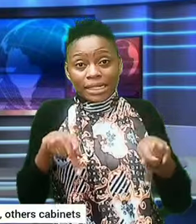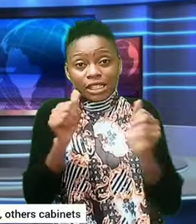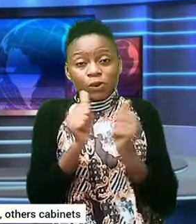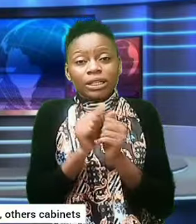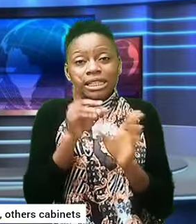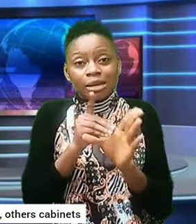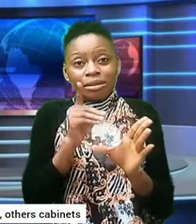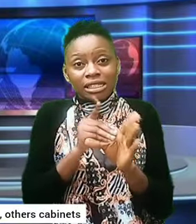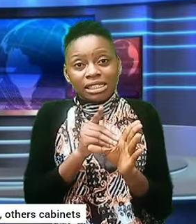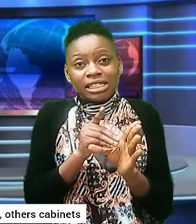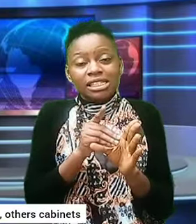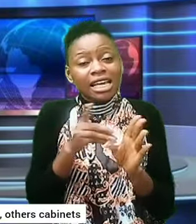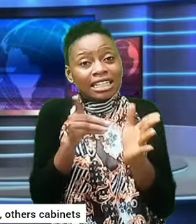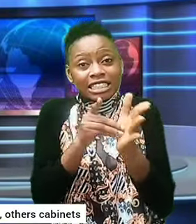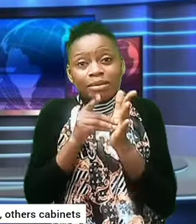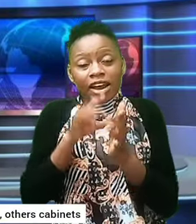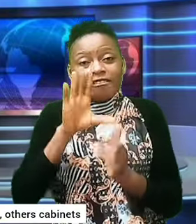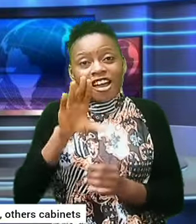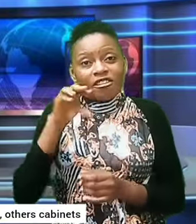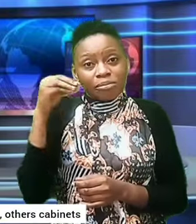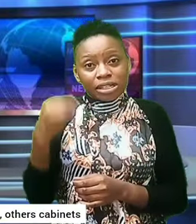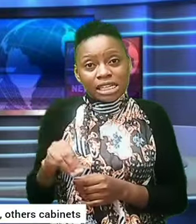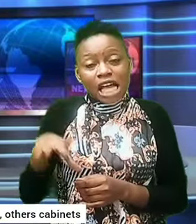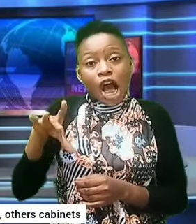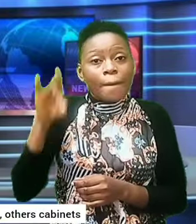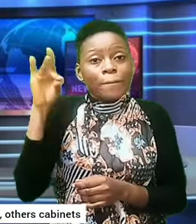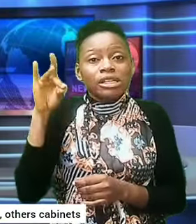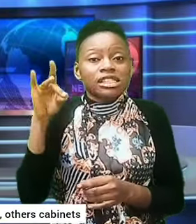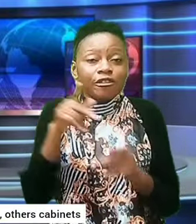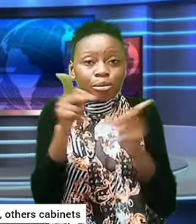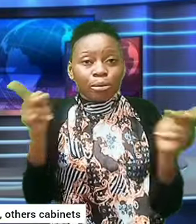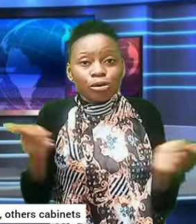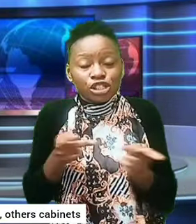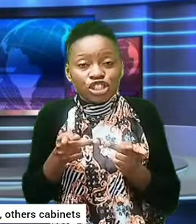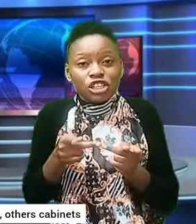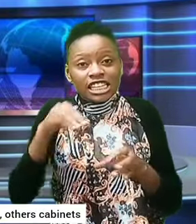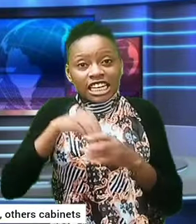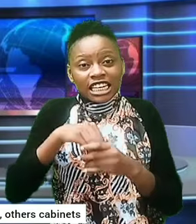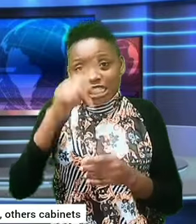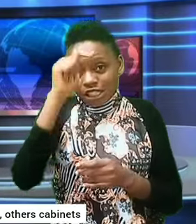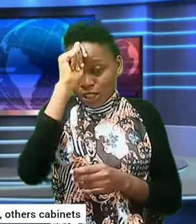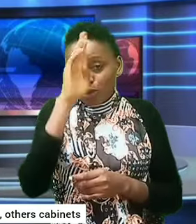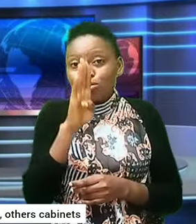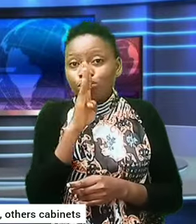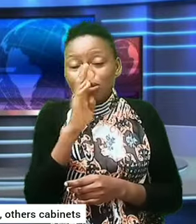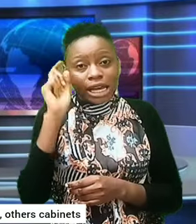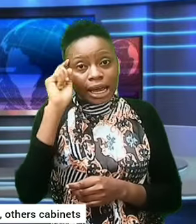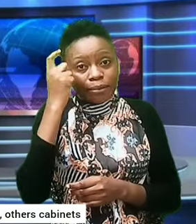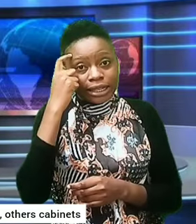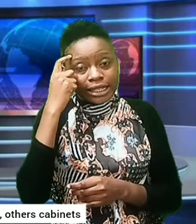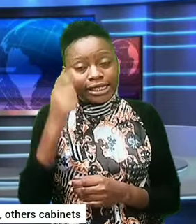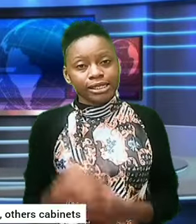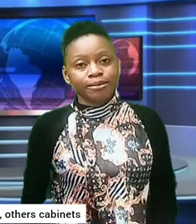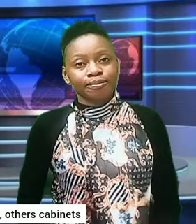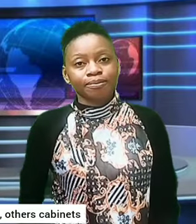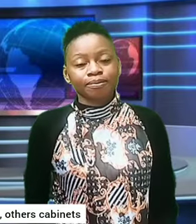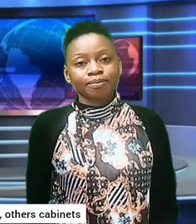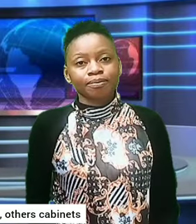persons with disabilities demand 5% appointive positions in Tinubu's cabinet.